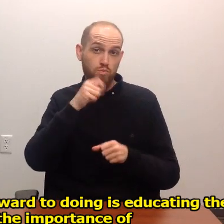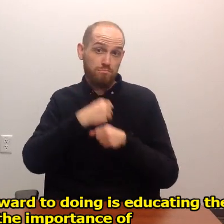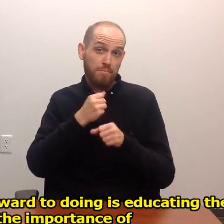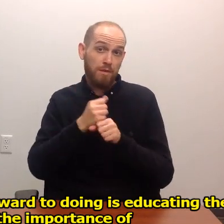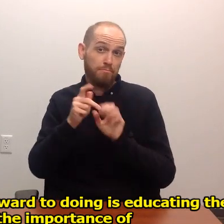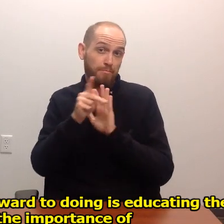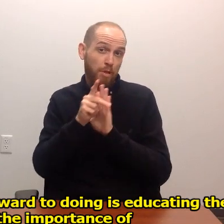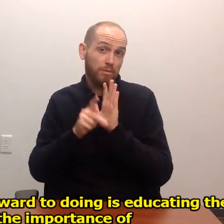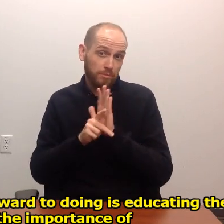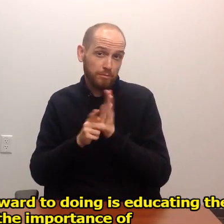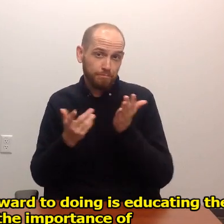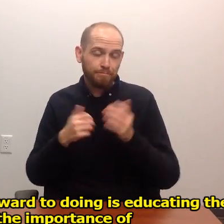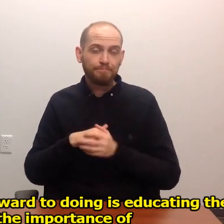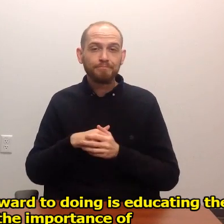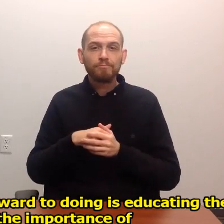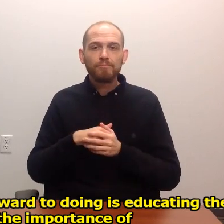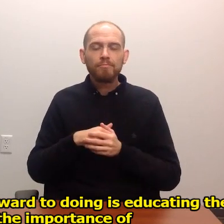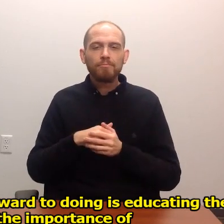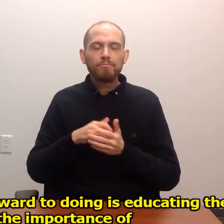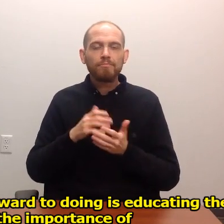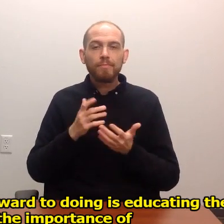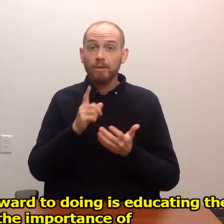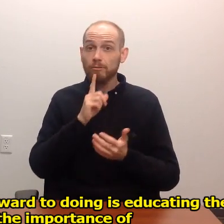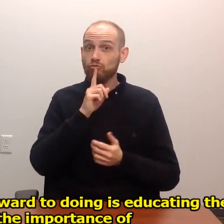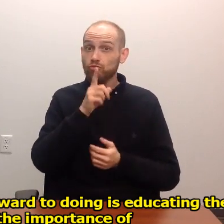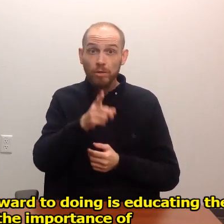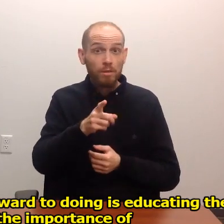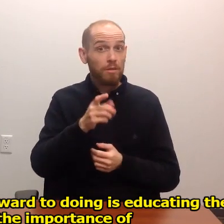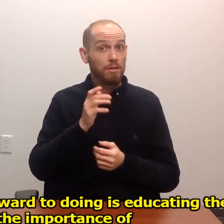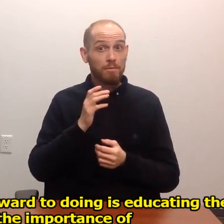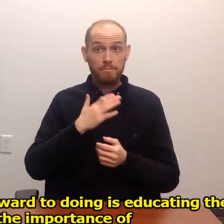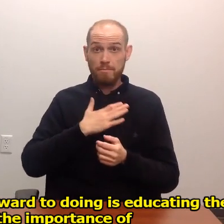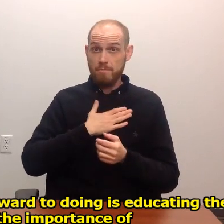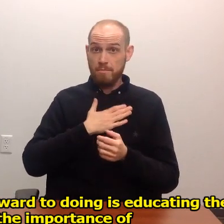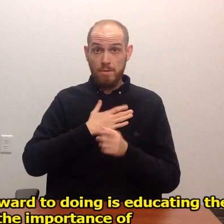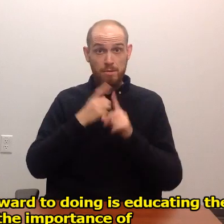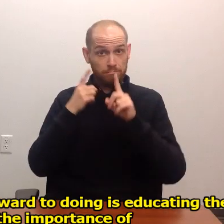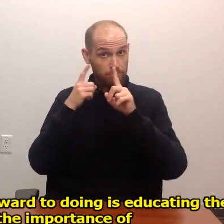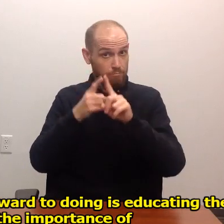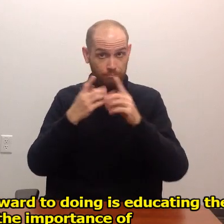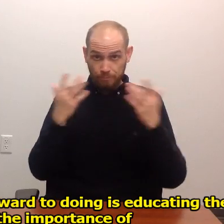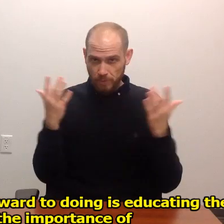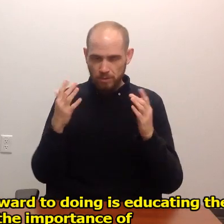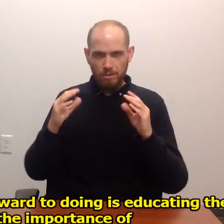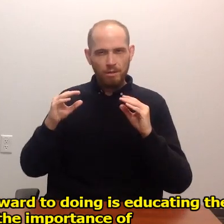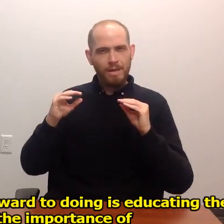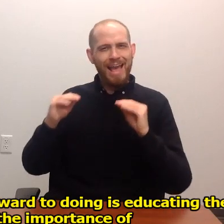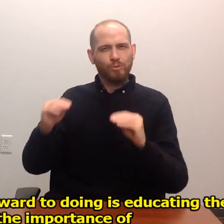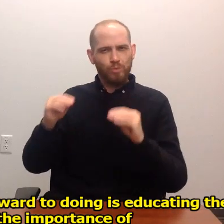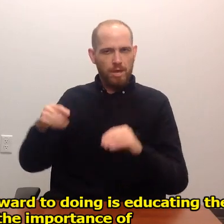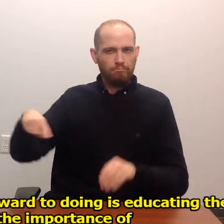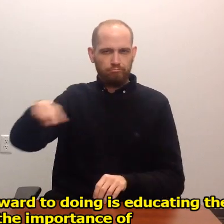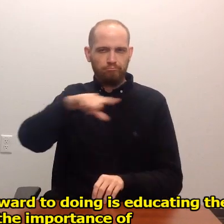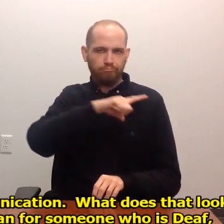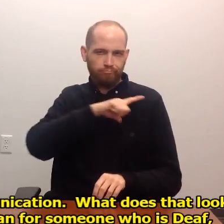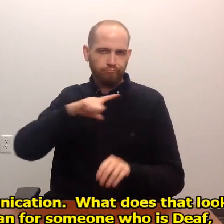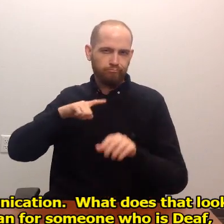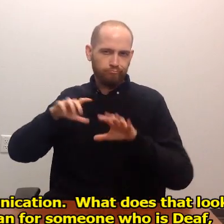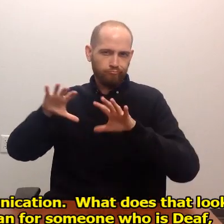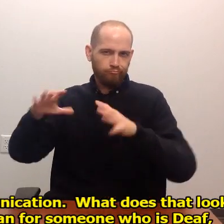looking forward to doing is educating the legislature on the importance